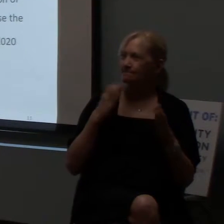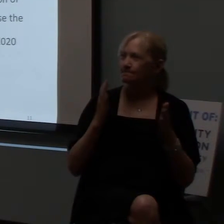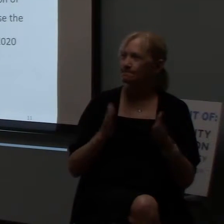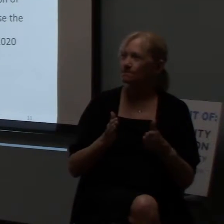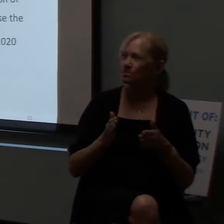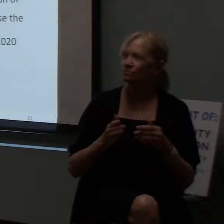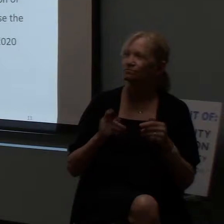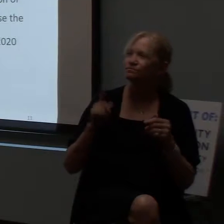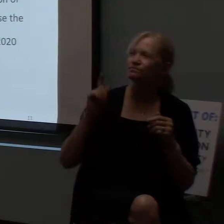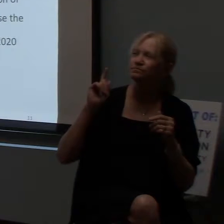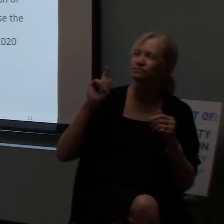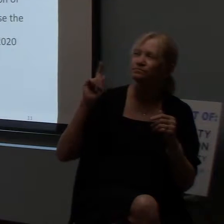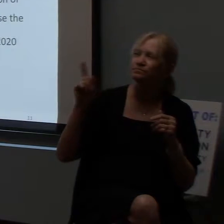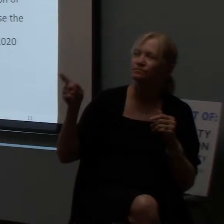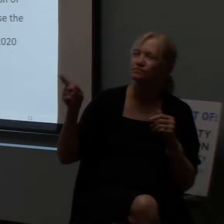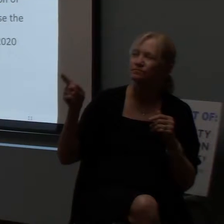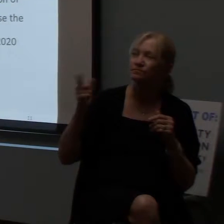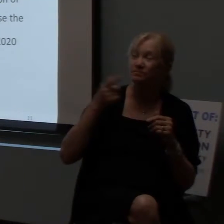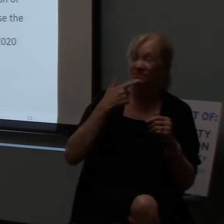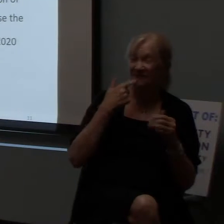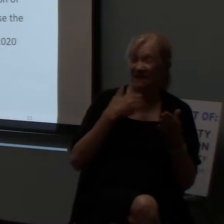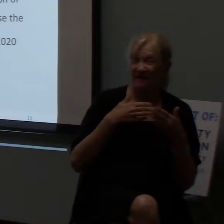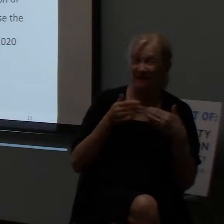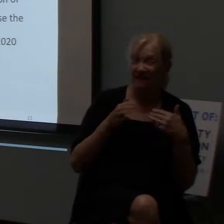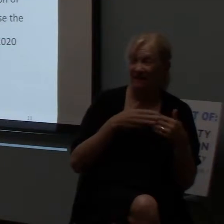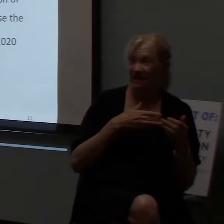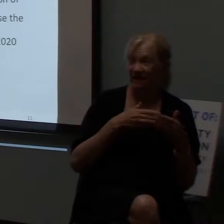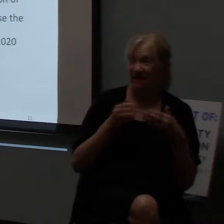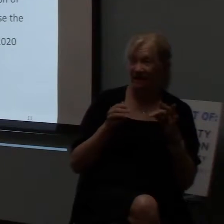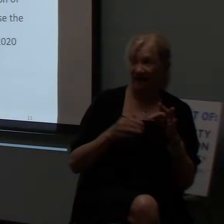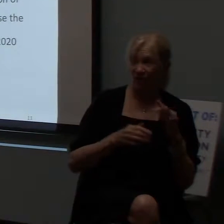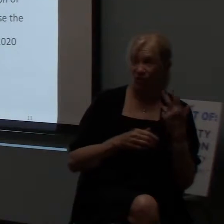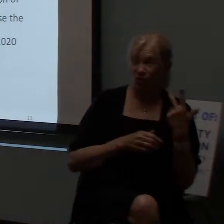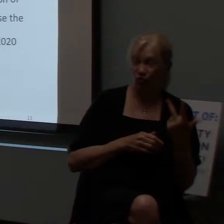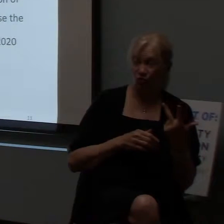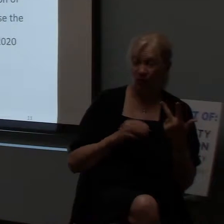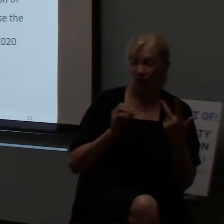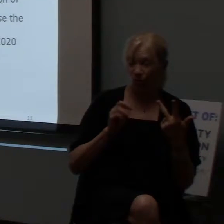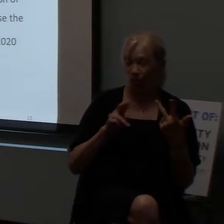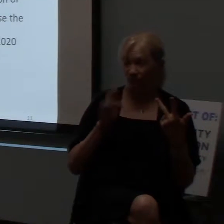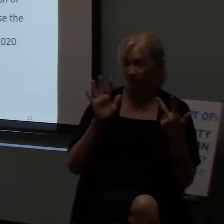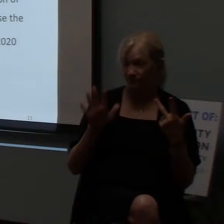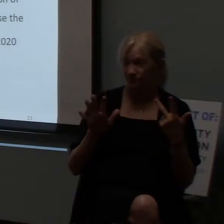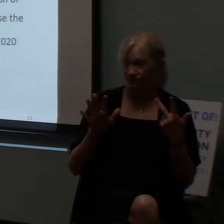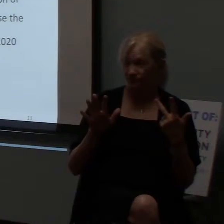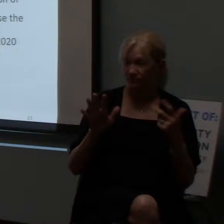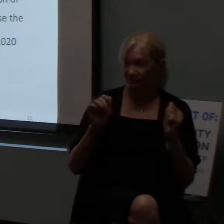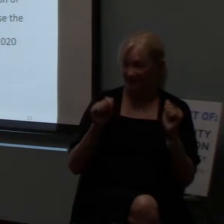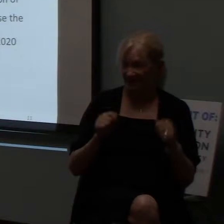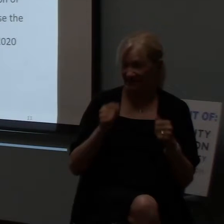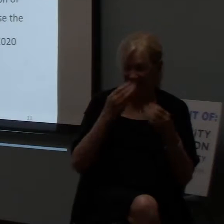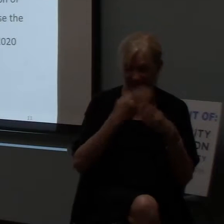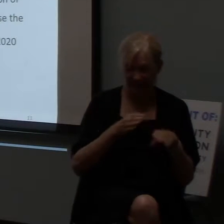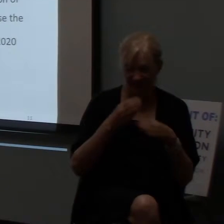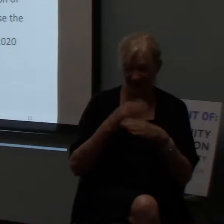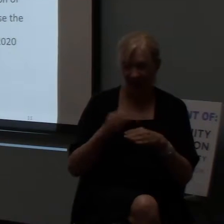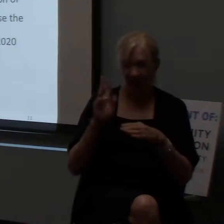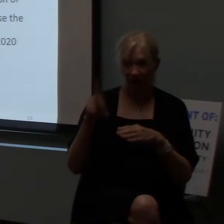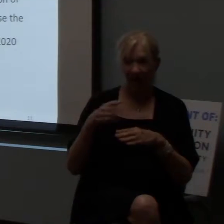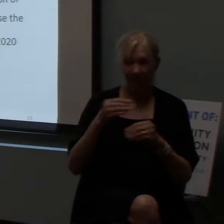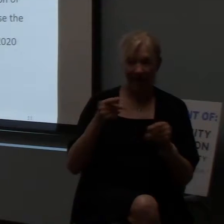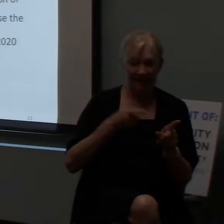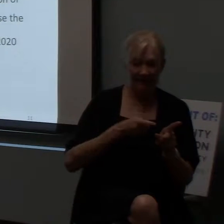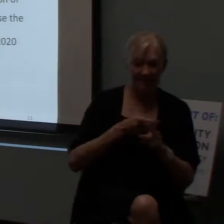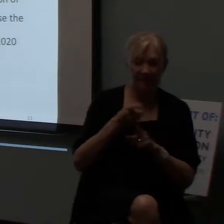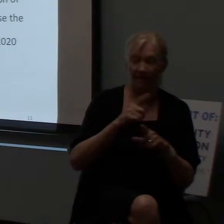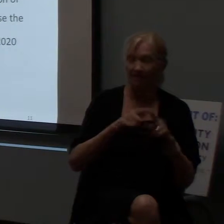have to clarify, though, that even when they, whether it's 3 or 5, they can choose to divide up and specialize. Right. But